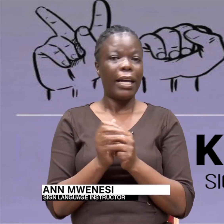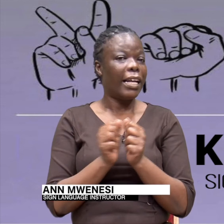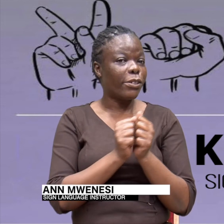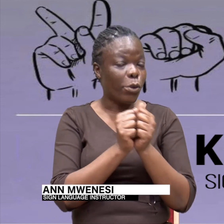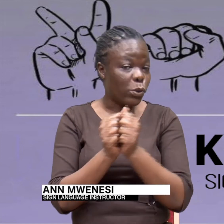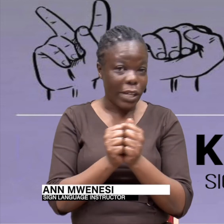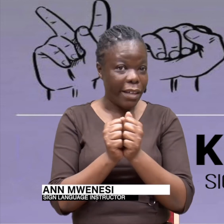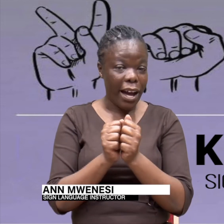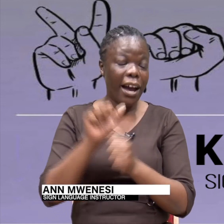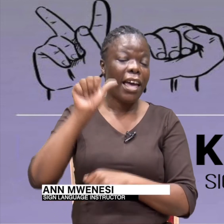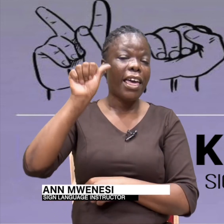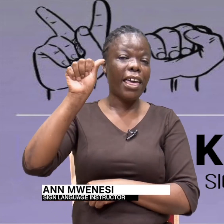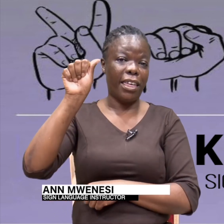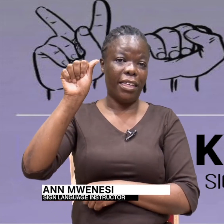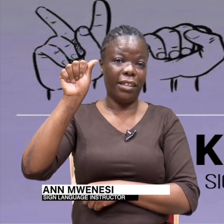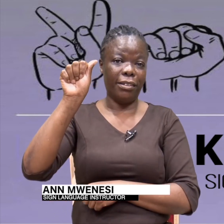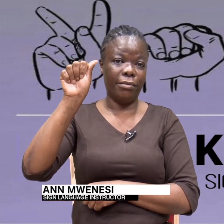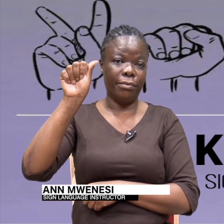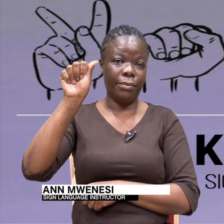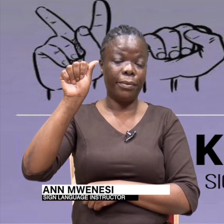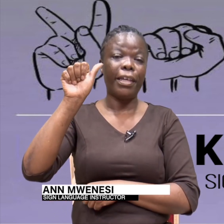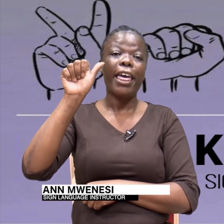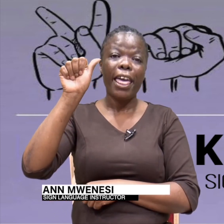Let's go together. A. A.